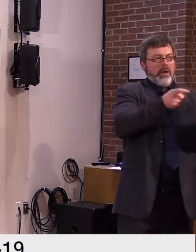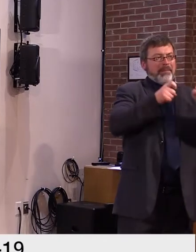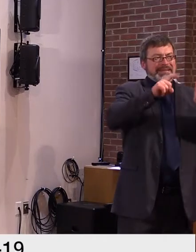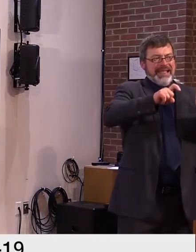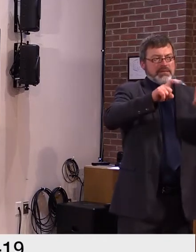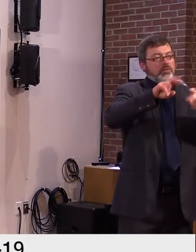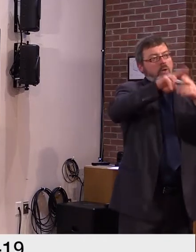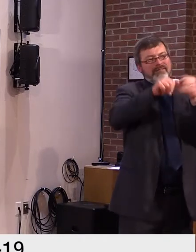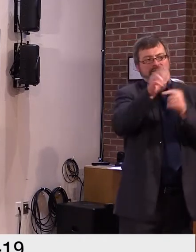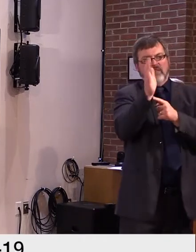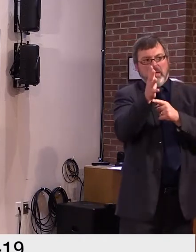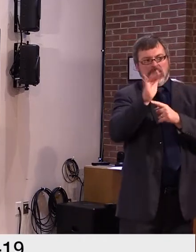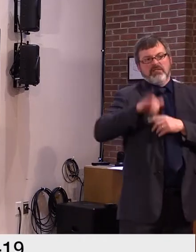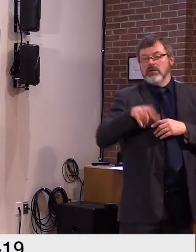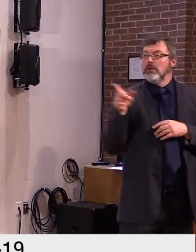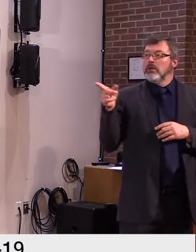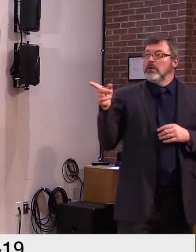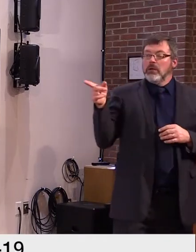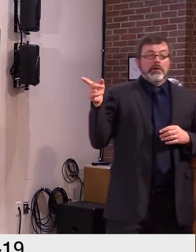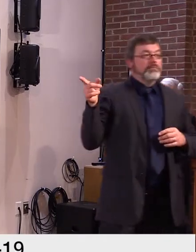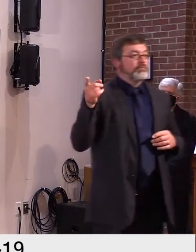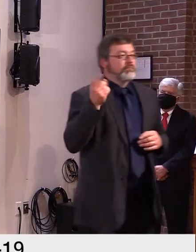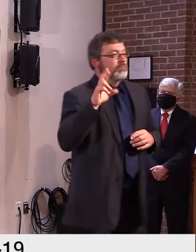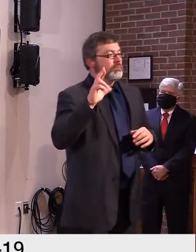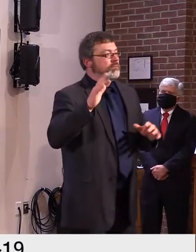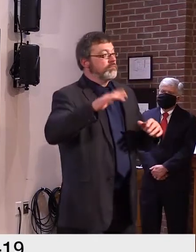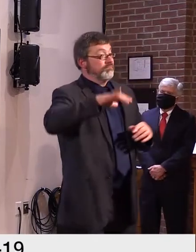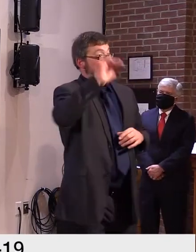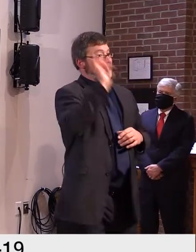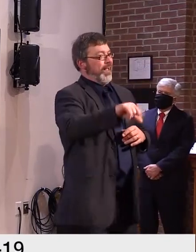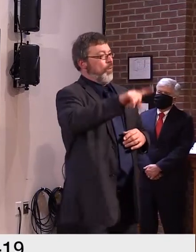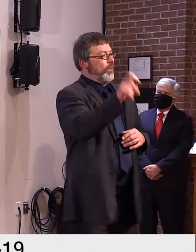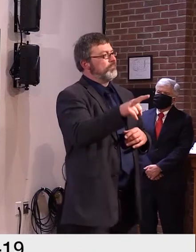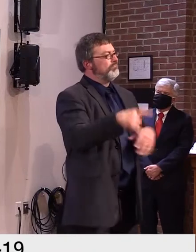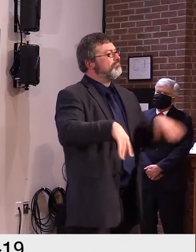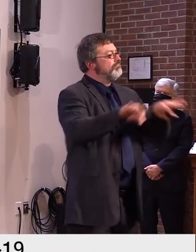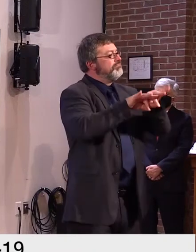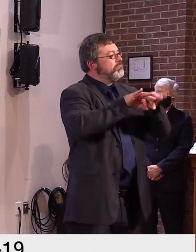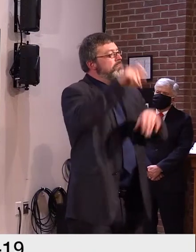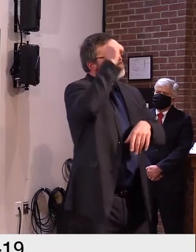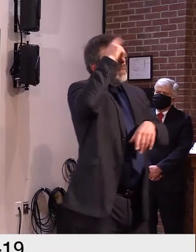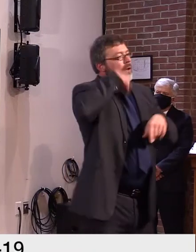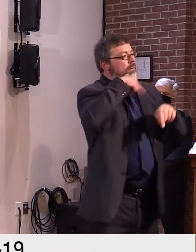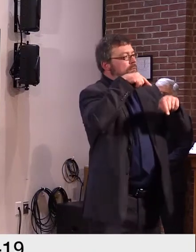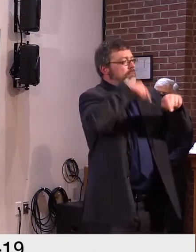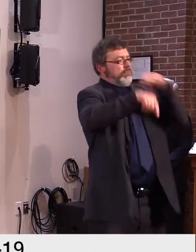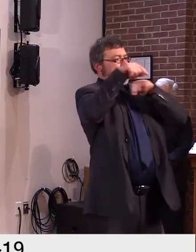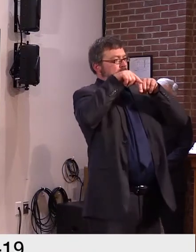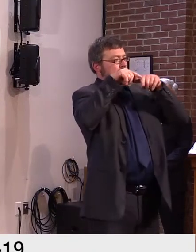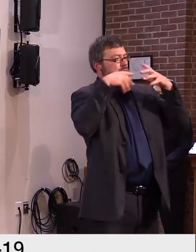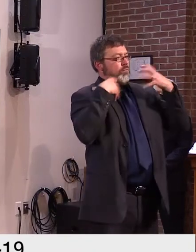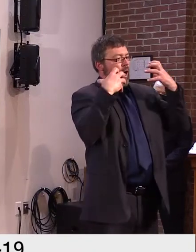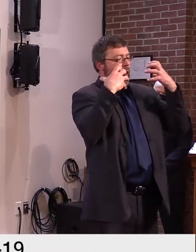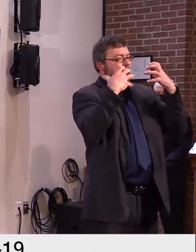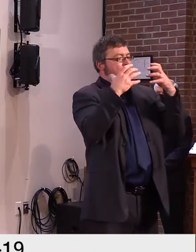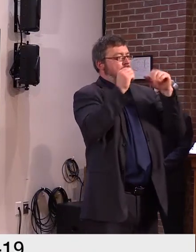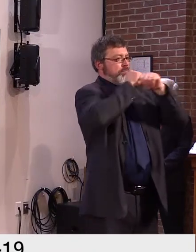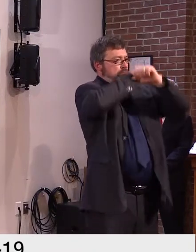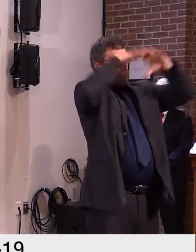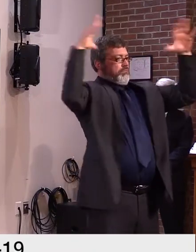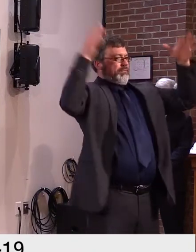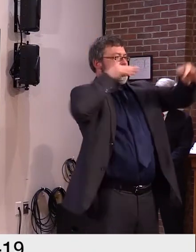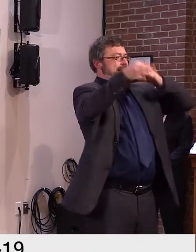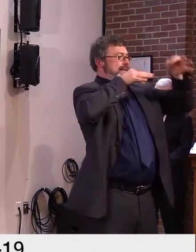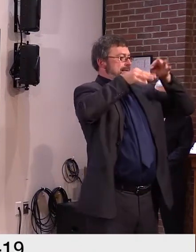Sure, thank you for that question. Just so the broader audience has some context, there was a New York Times article